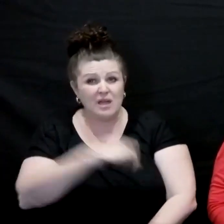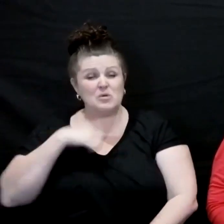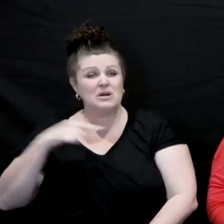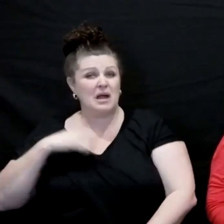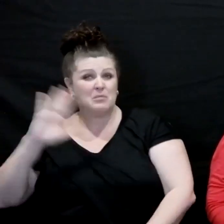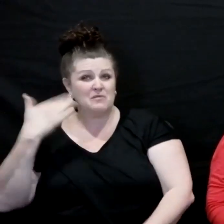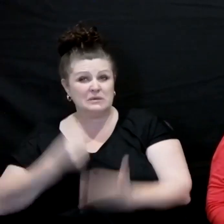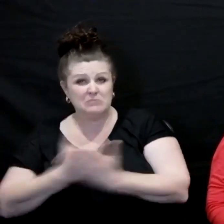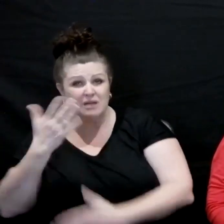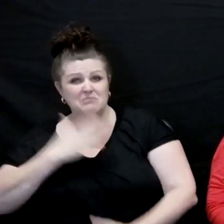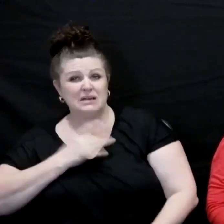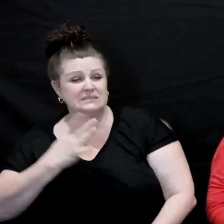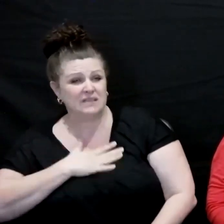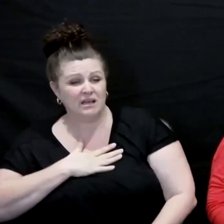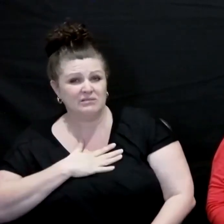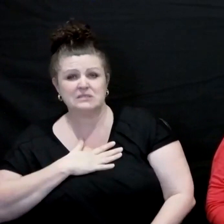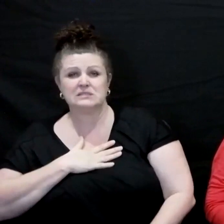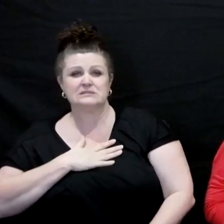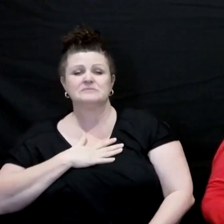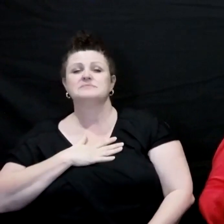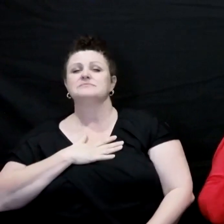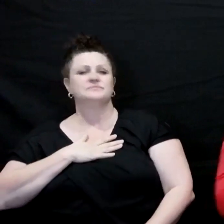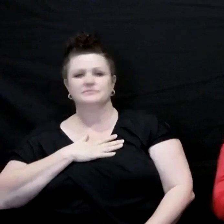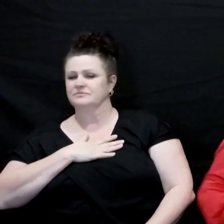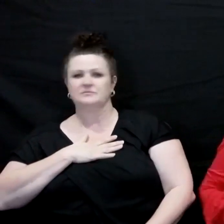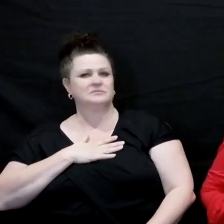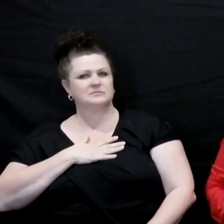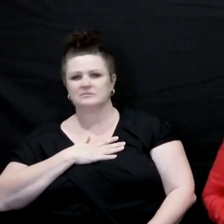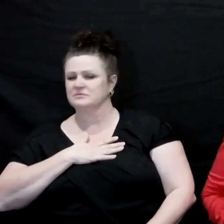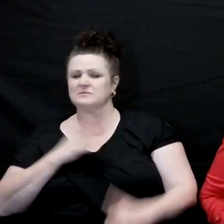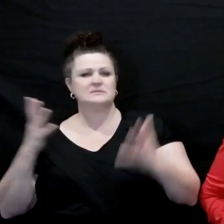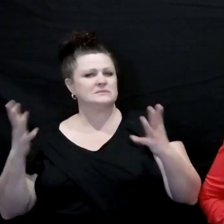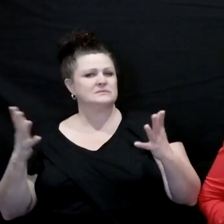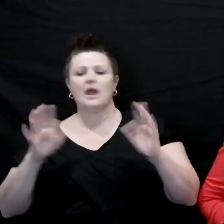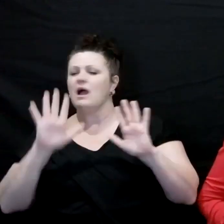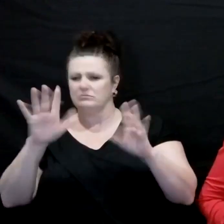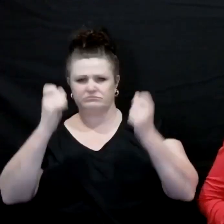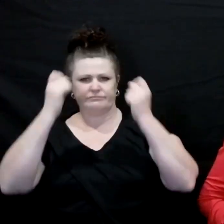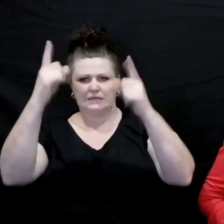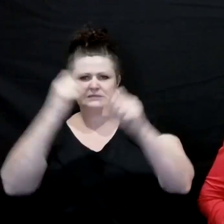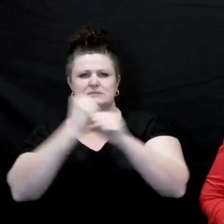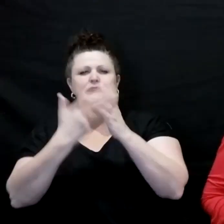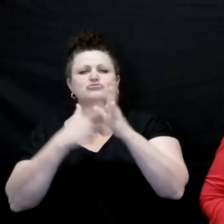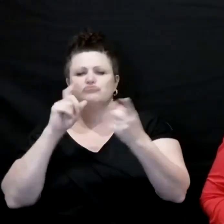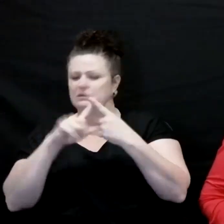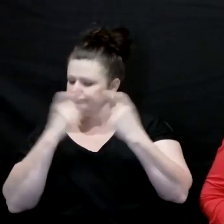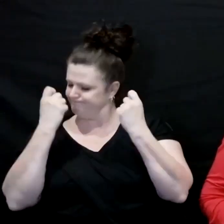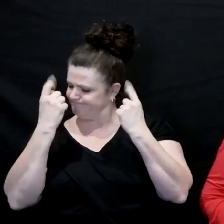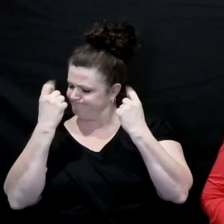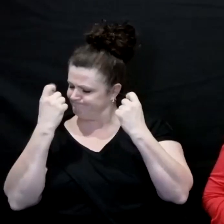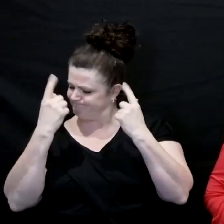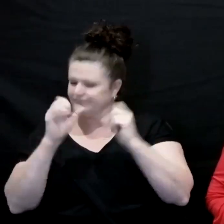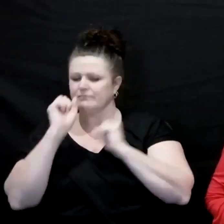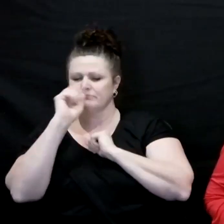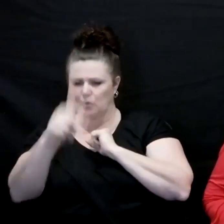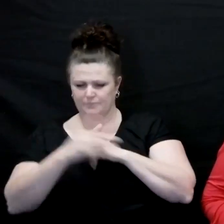own savings? So there's a bit in there. Okay. I'm happy to repeat any of it, Grace, but I'll hand over to you. I've got it. Okay.